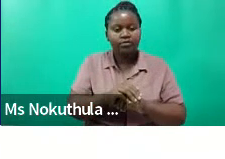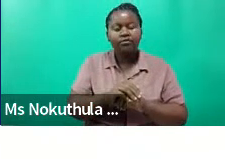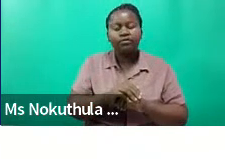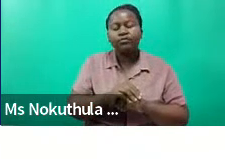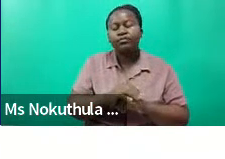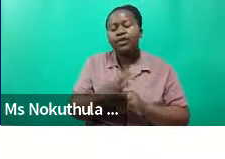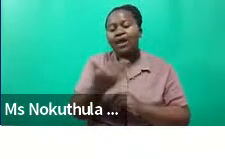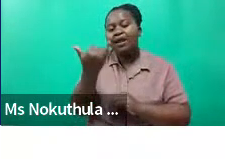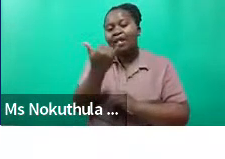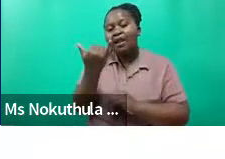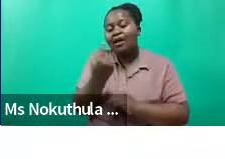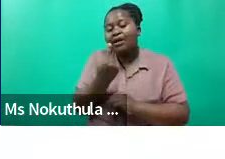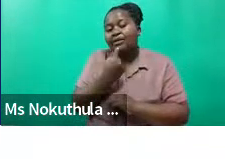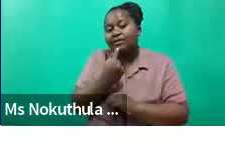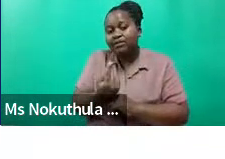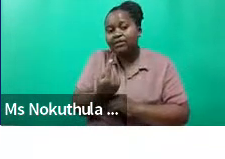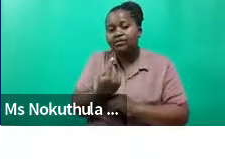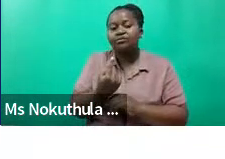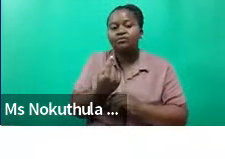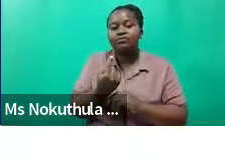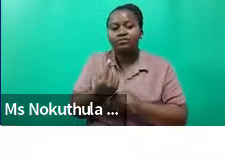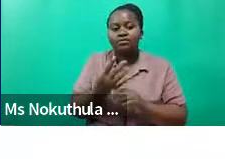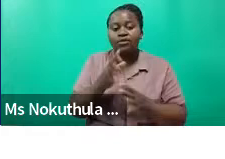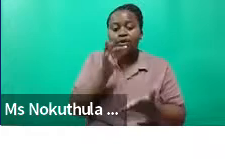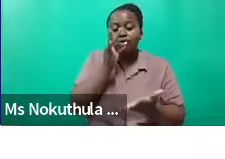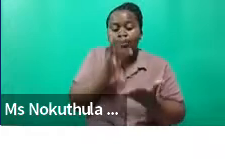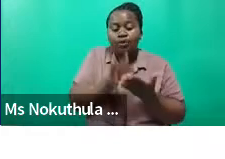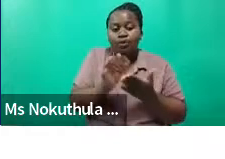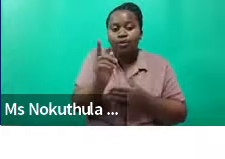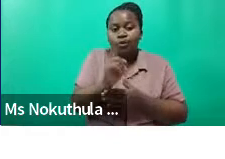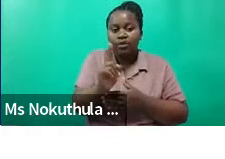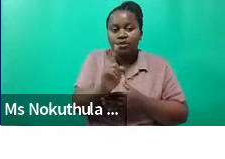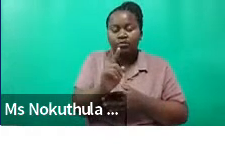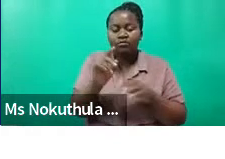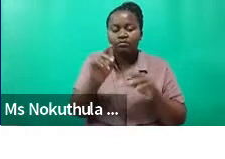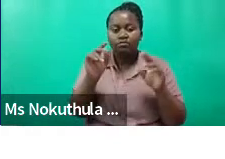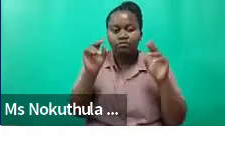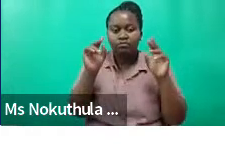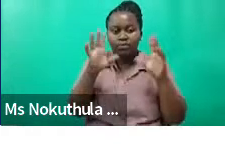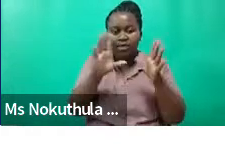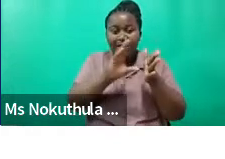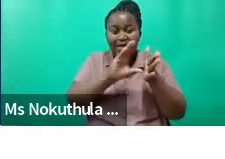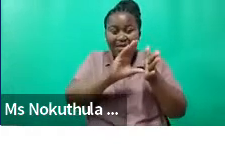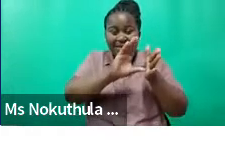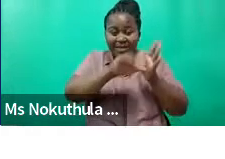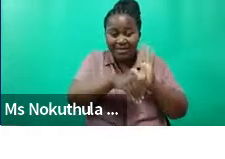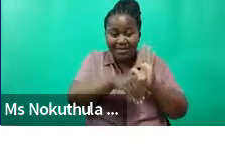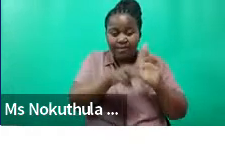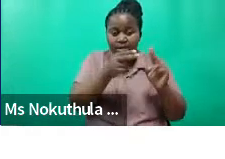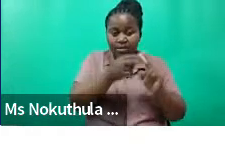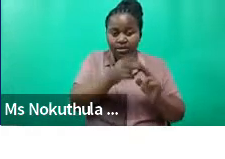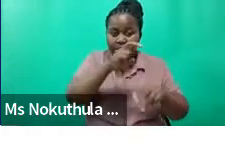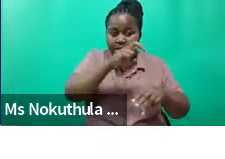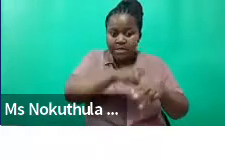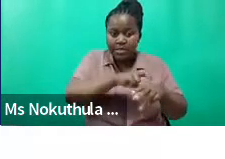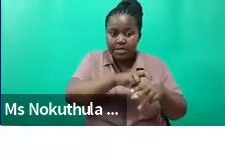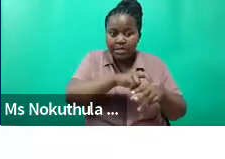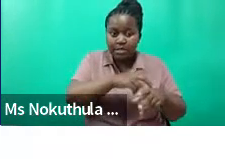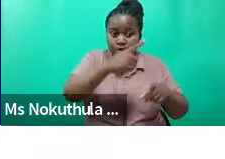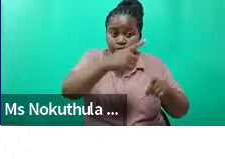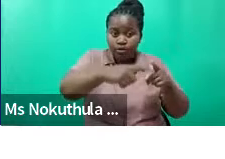saying, in terms of recommendation, that the disability unit needs to play a more active